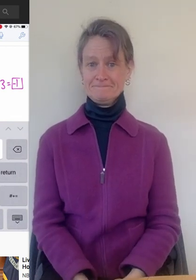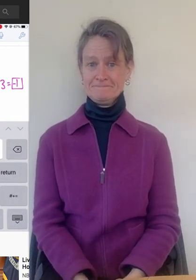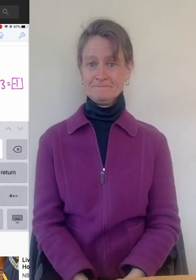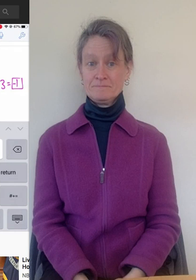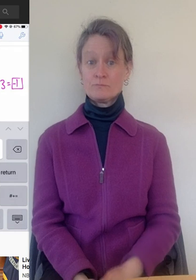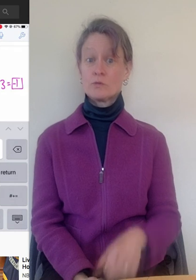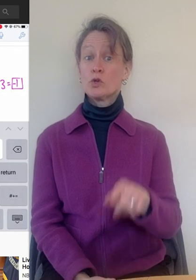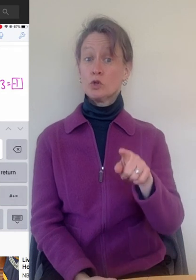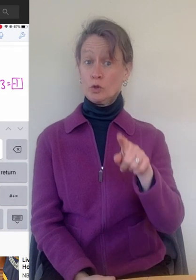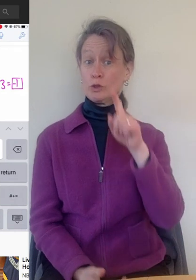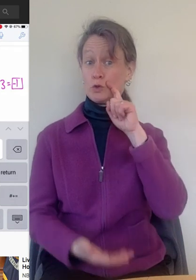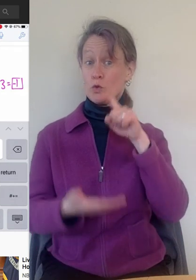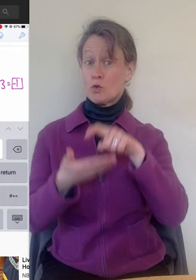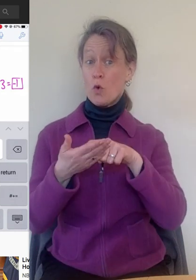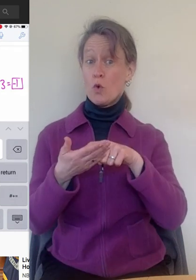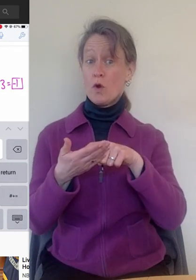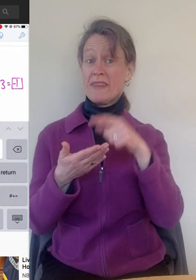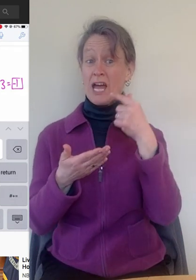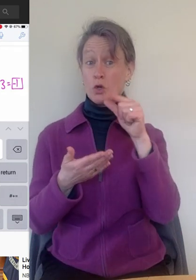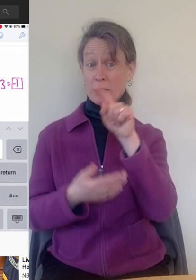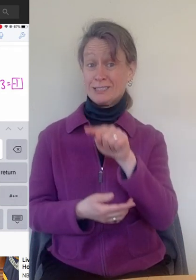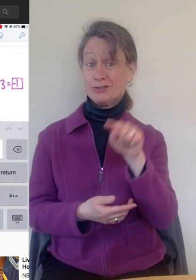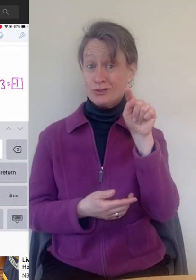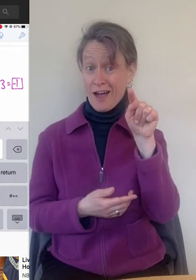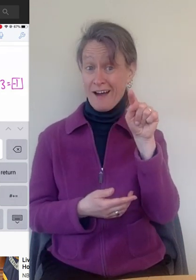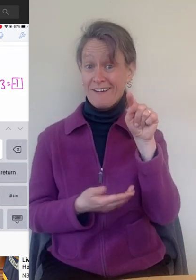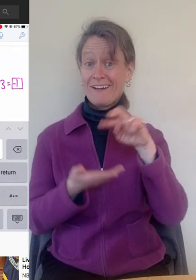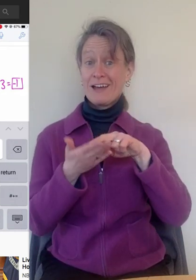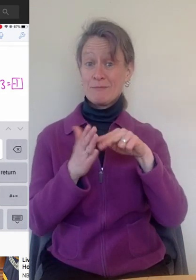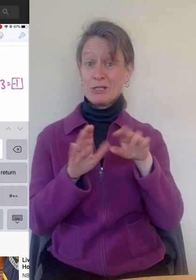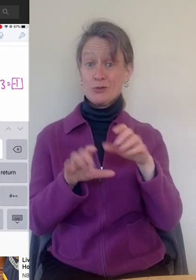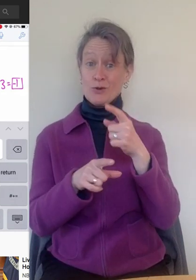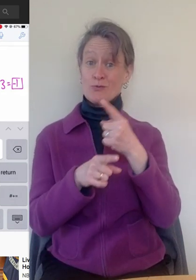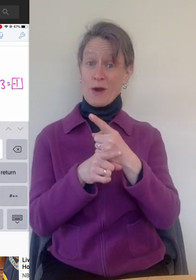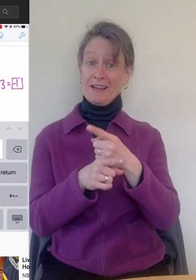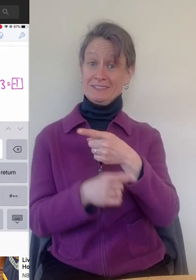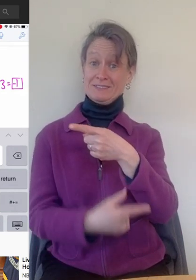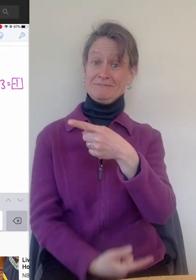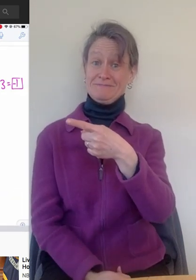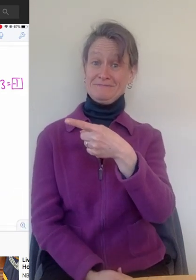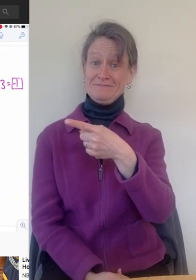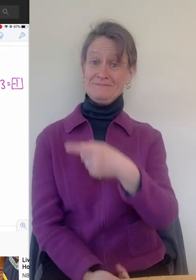And you should get a check mark that says you did that problem right.